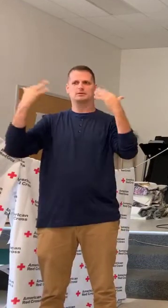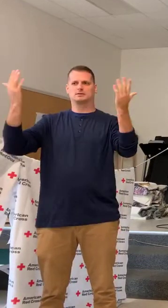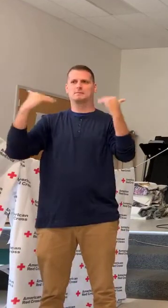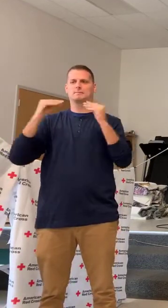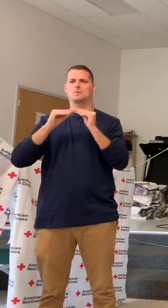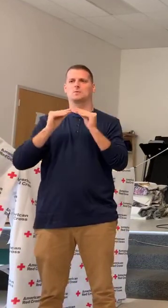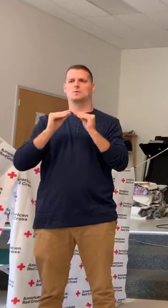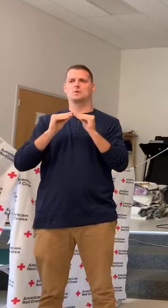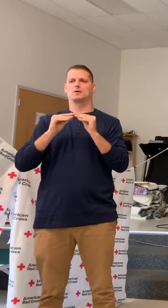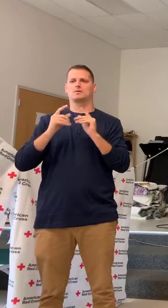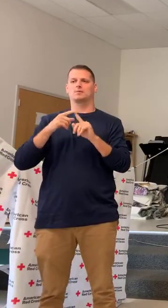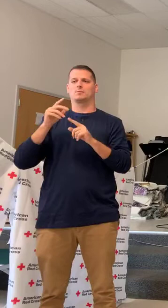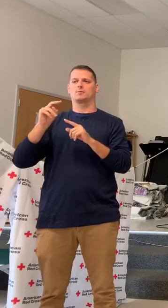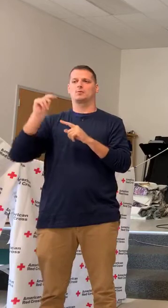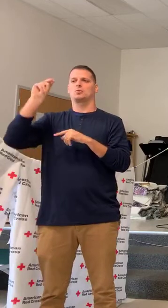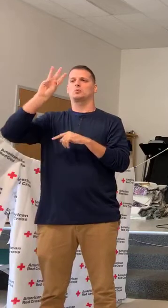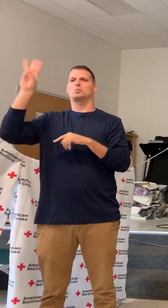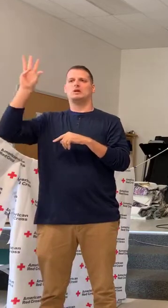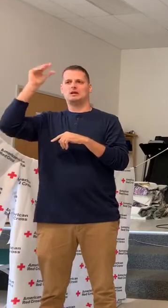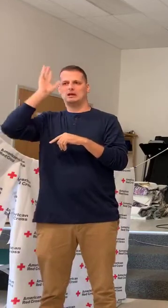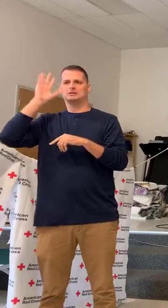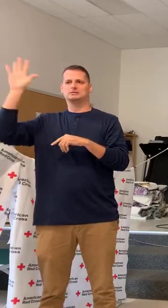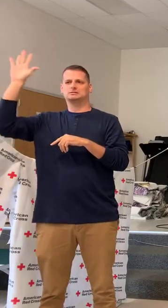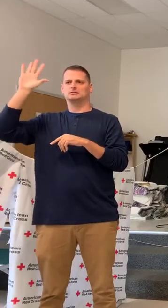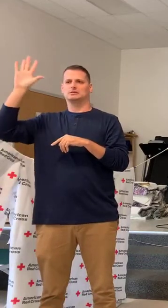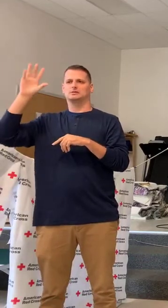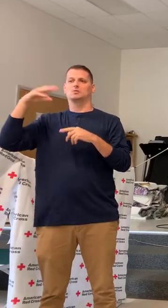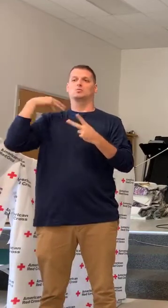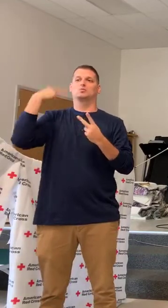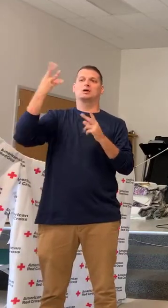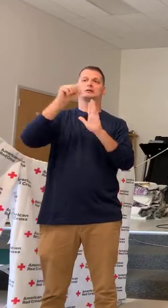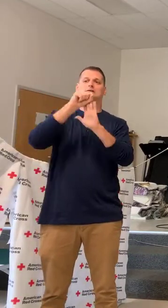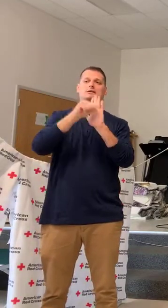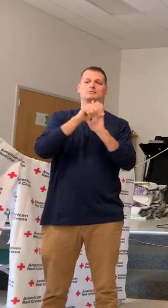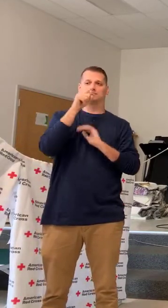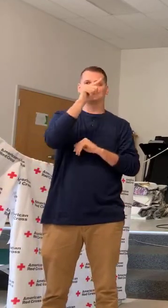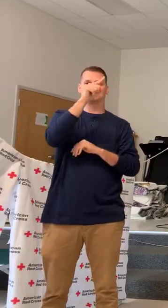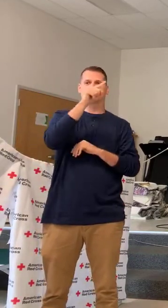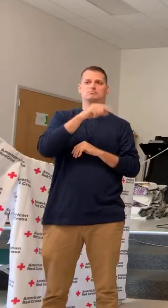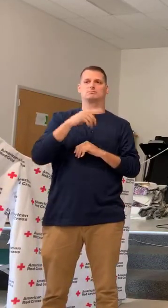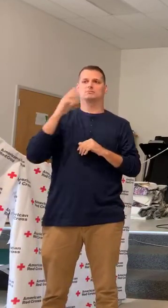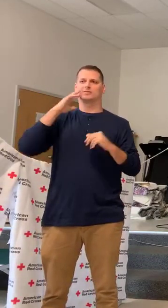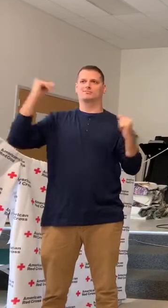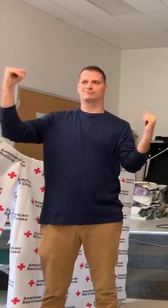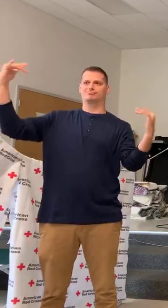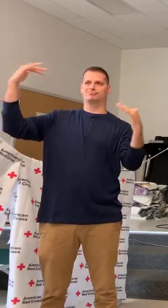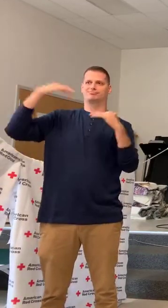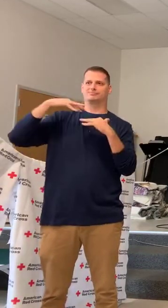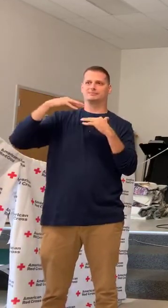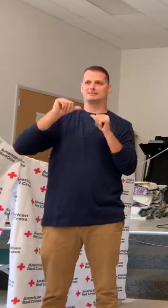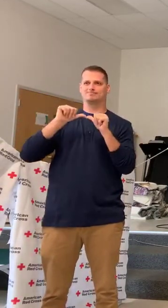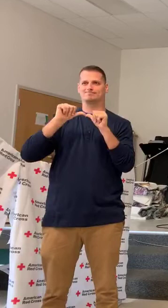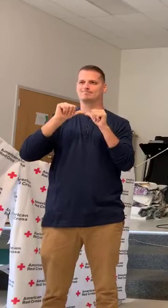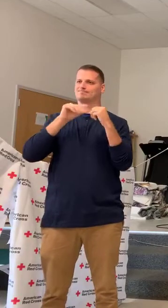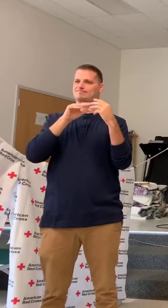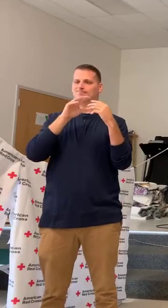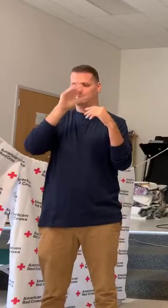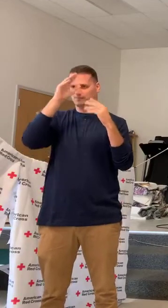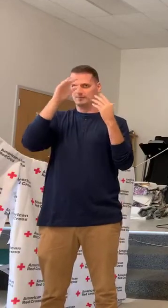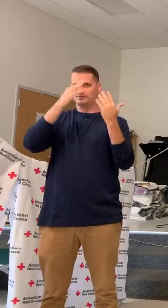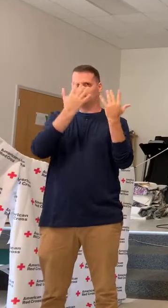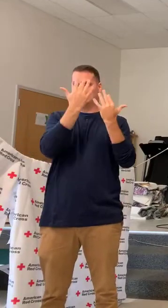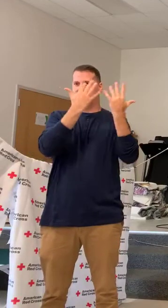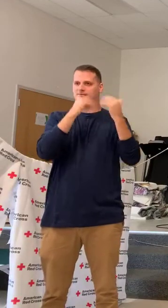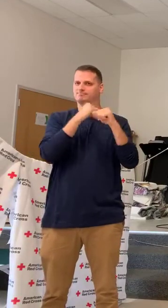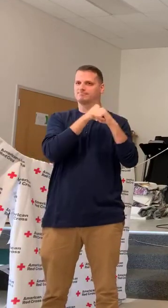Northwest and Northern Rockies. So we've got help coming from all over the country to help this community out. At the same time we're dealing with this fire, we also